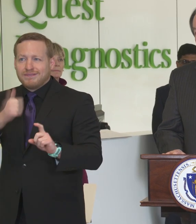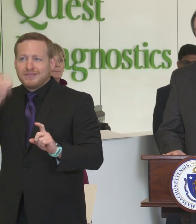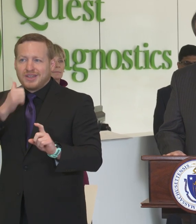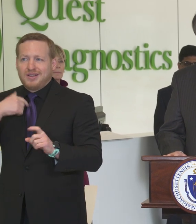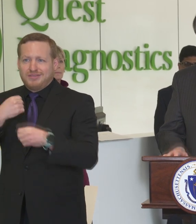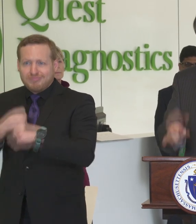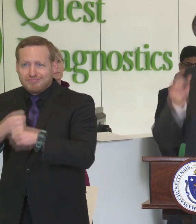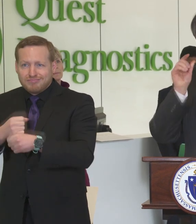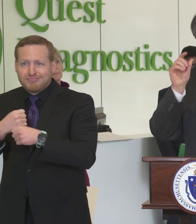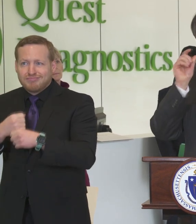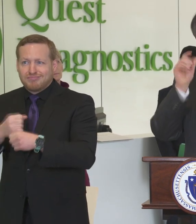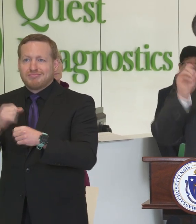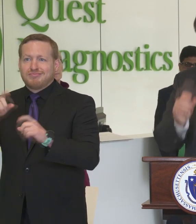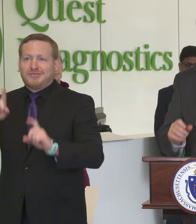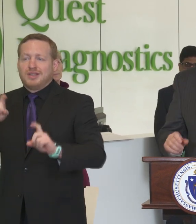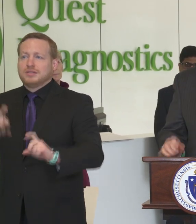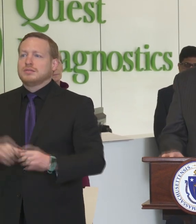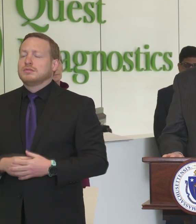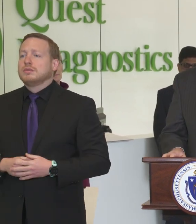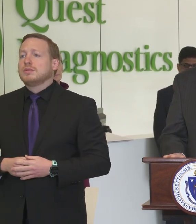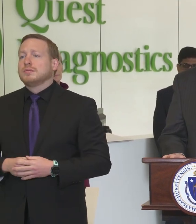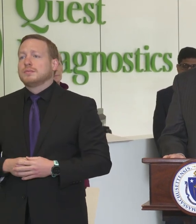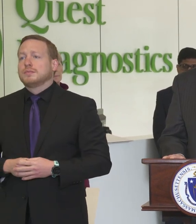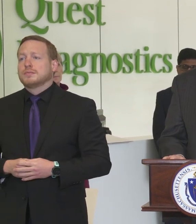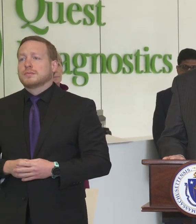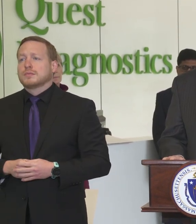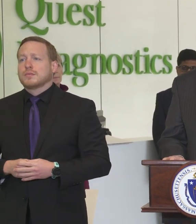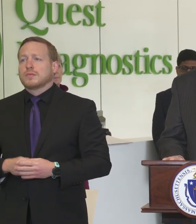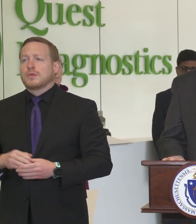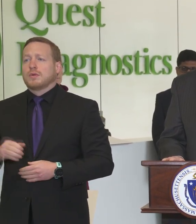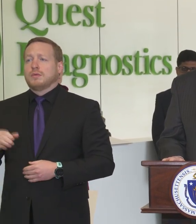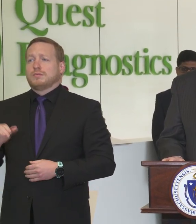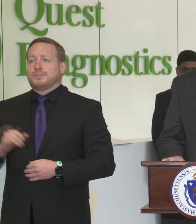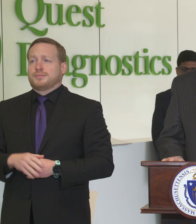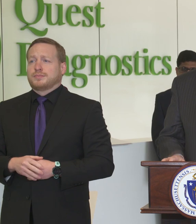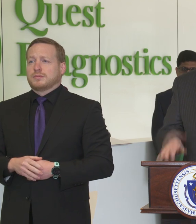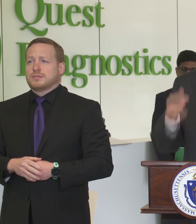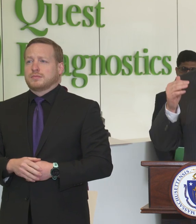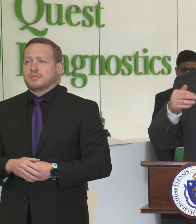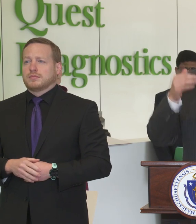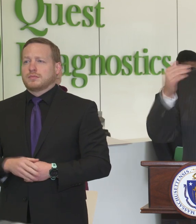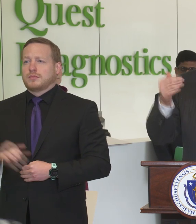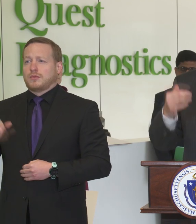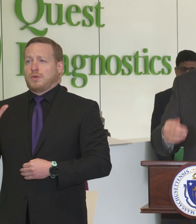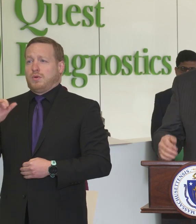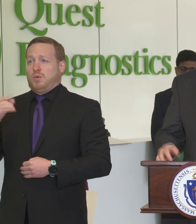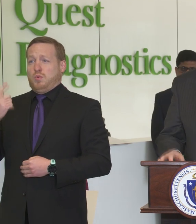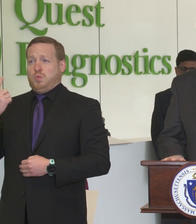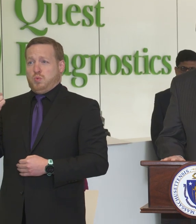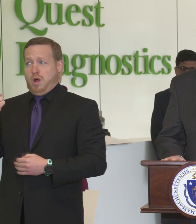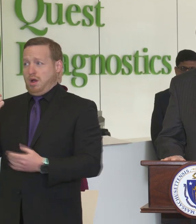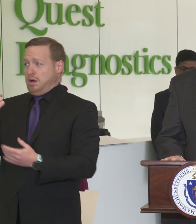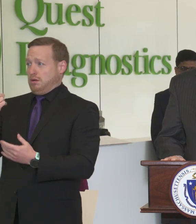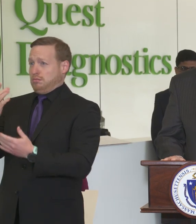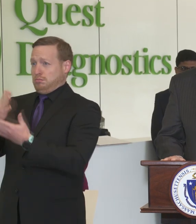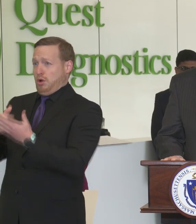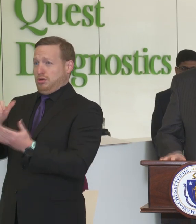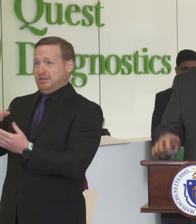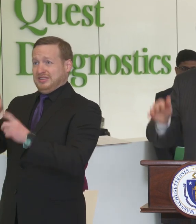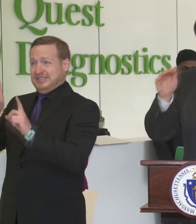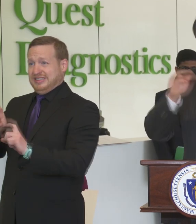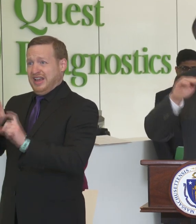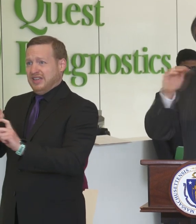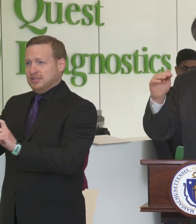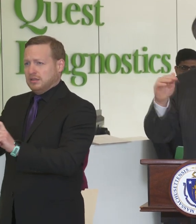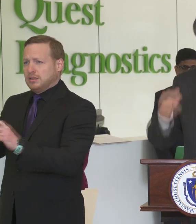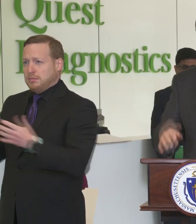I'll also say that we're one portion of the testing capacity in the United States. There's another large national laboratory called LabCorp.